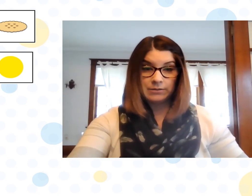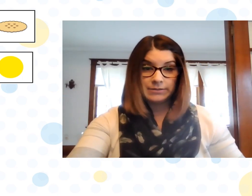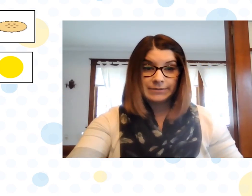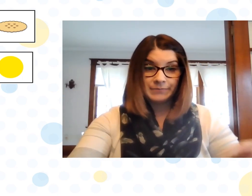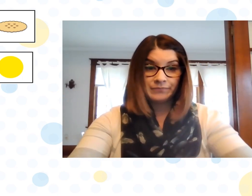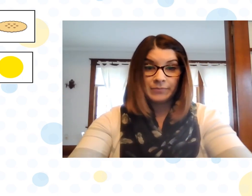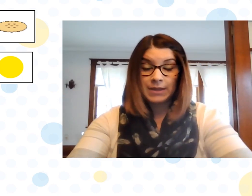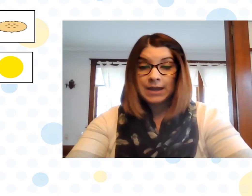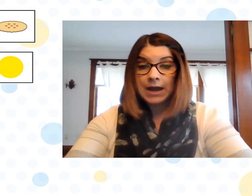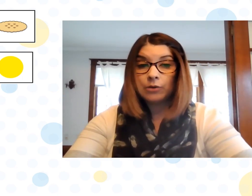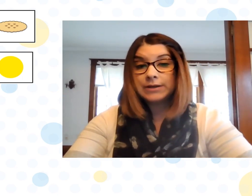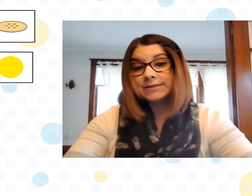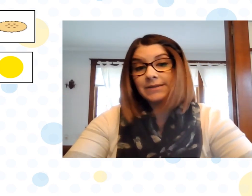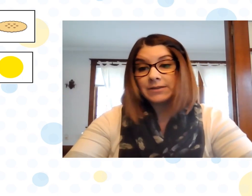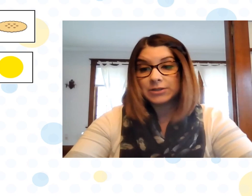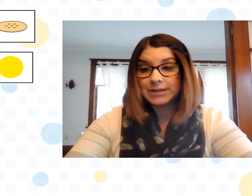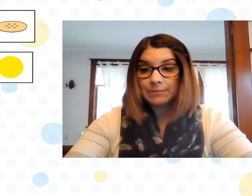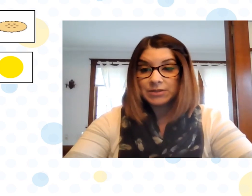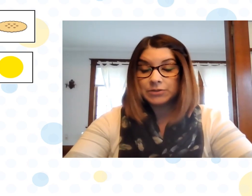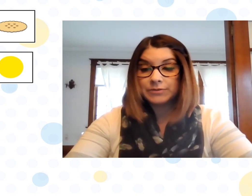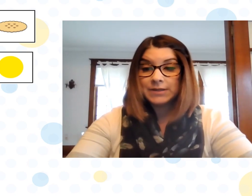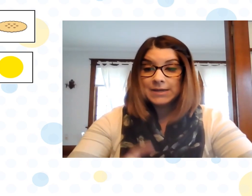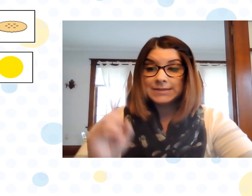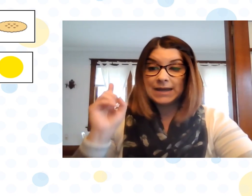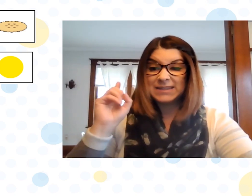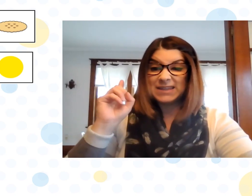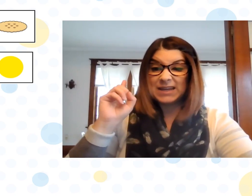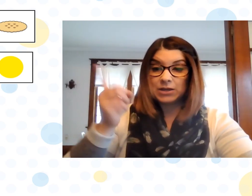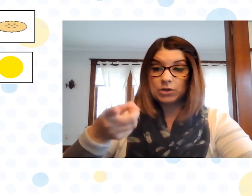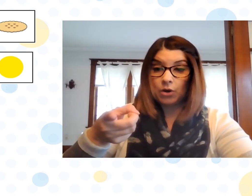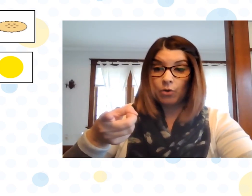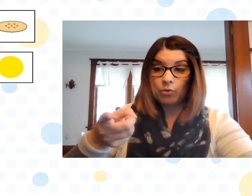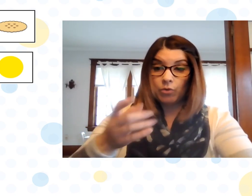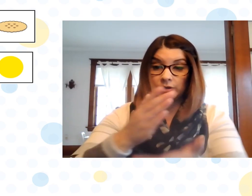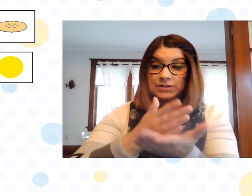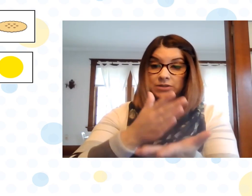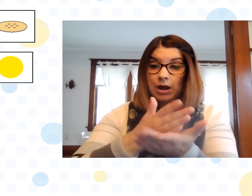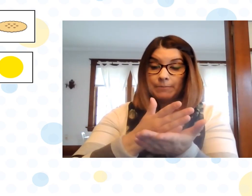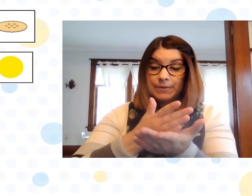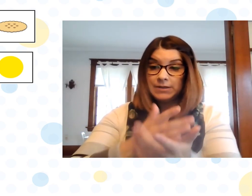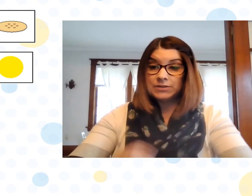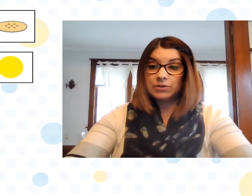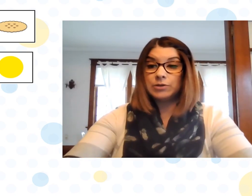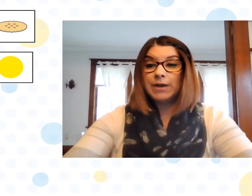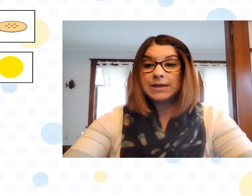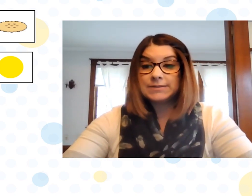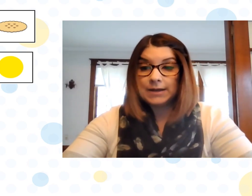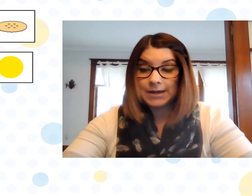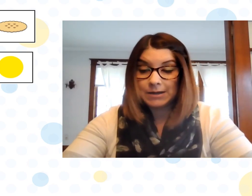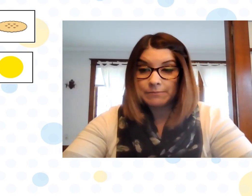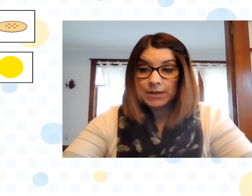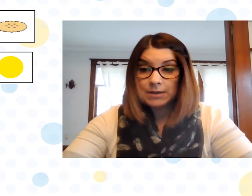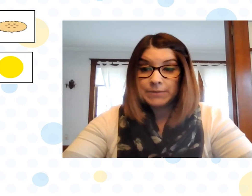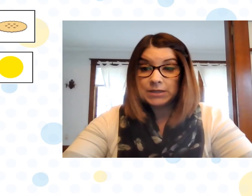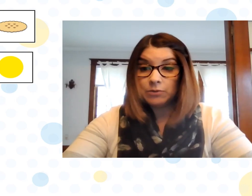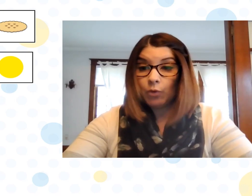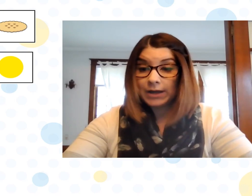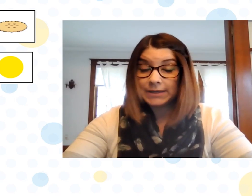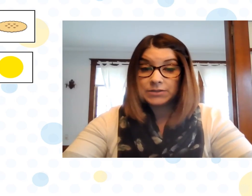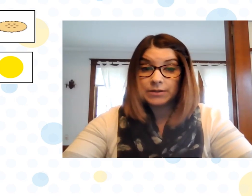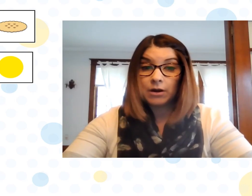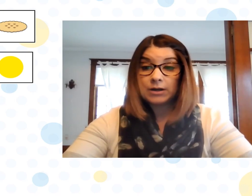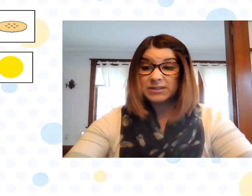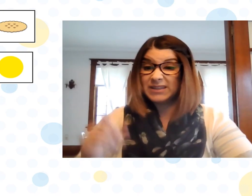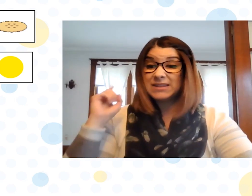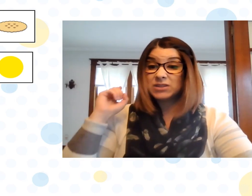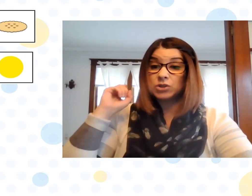colors. Outings is a good time to use signs like go or stop. So you might be walking to the